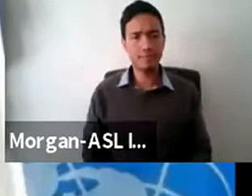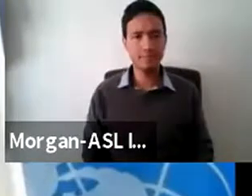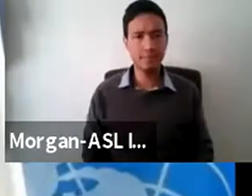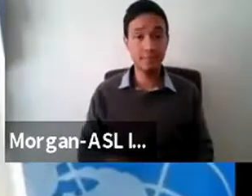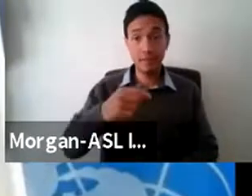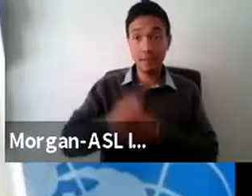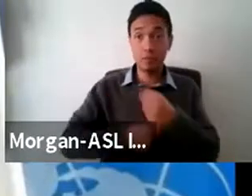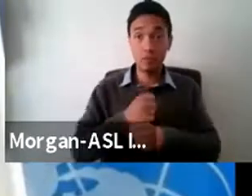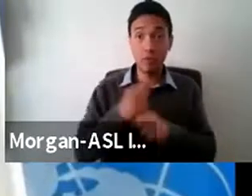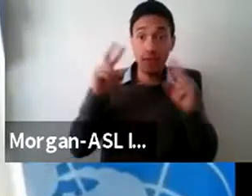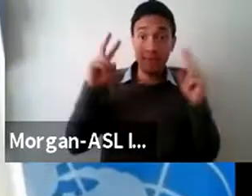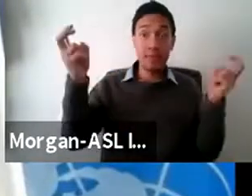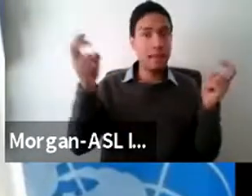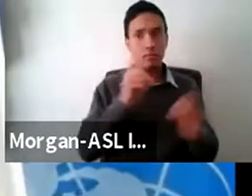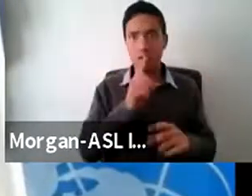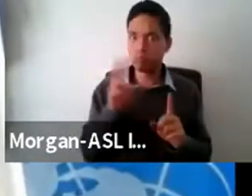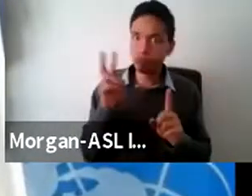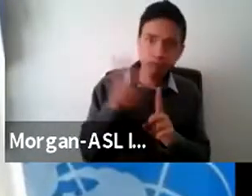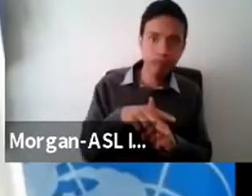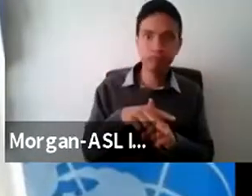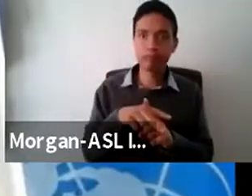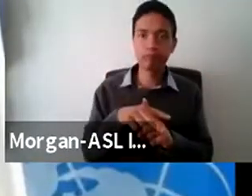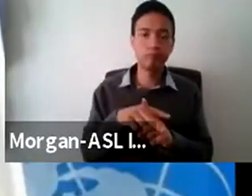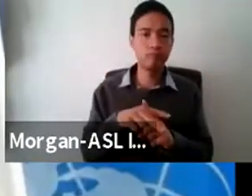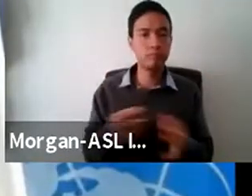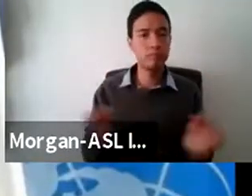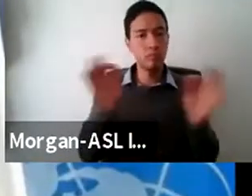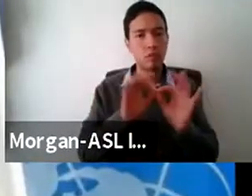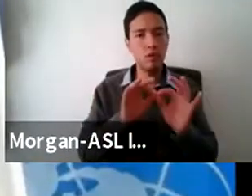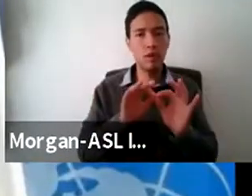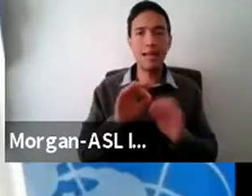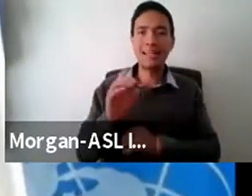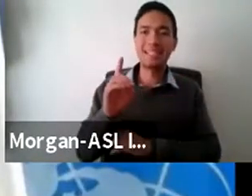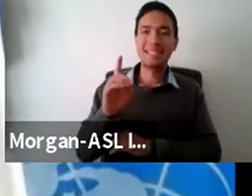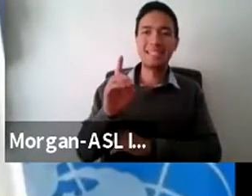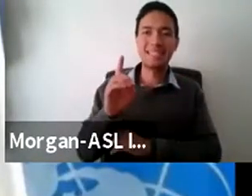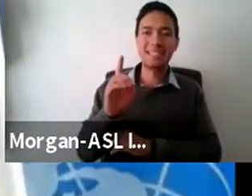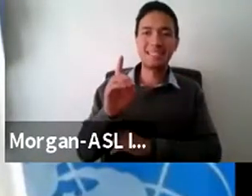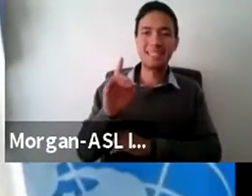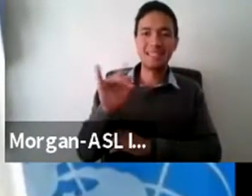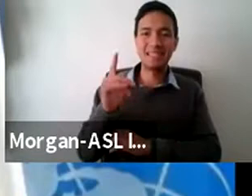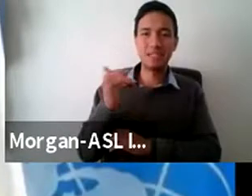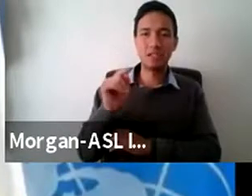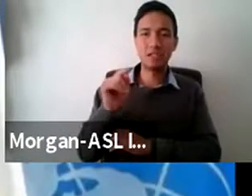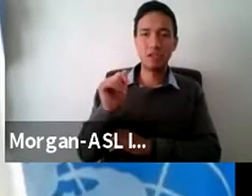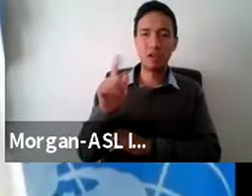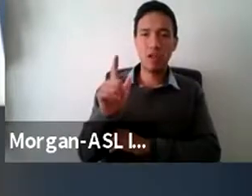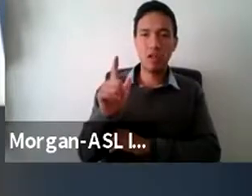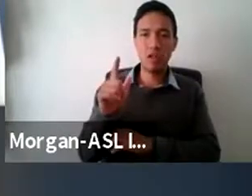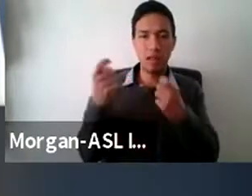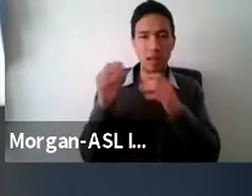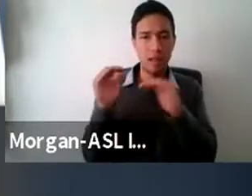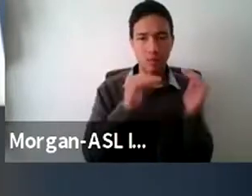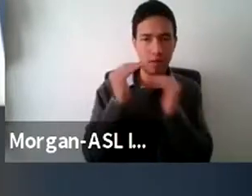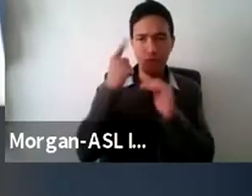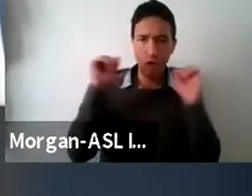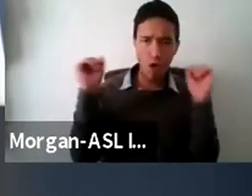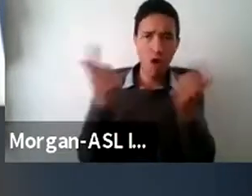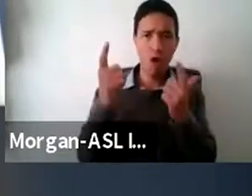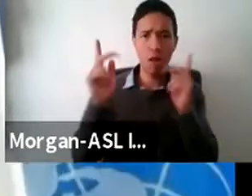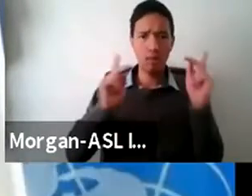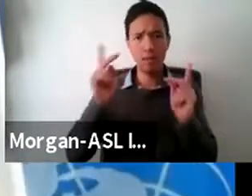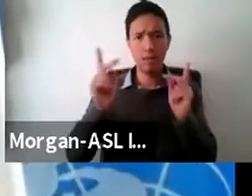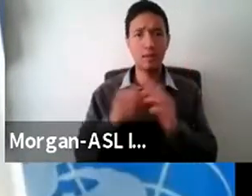any more pertinent: digital equity for all ages. Digital technologies play a